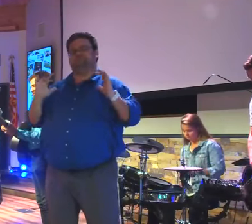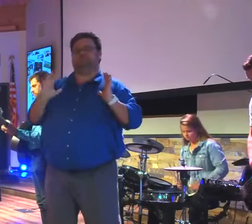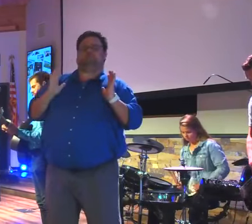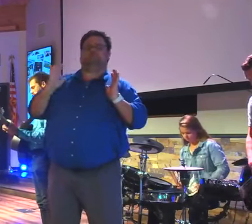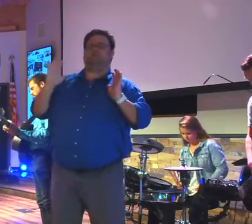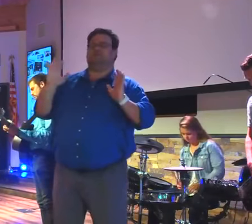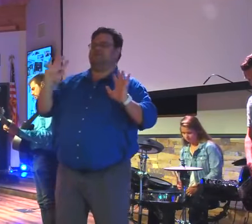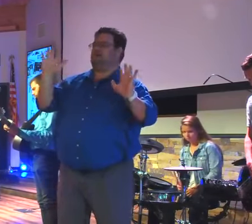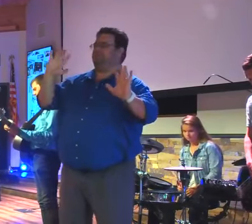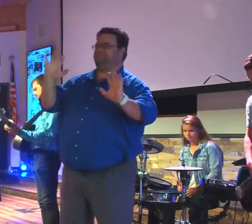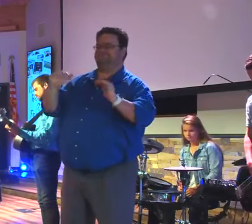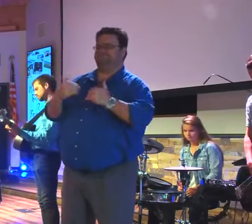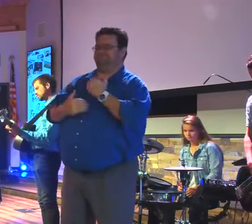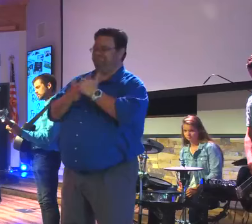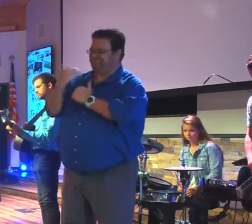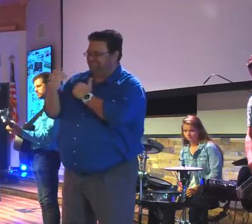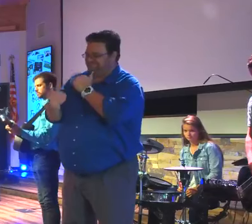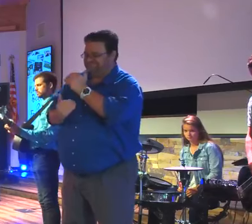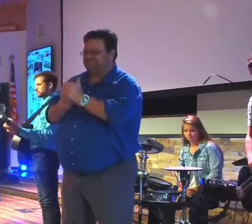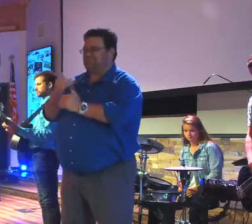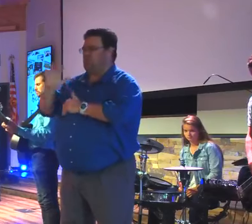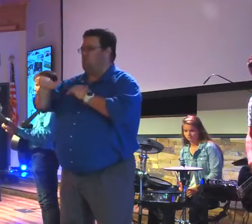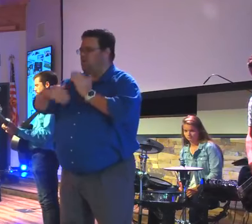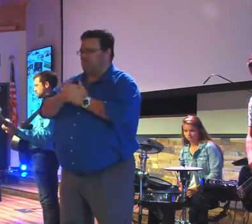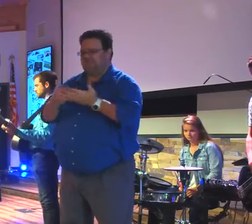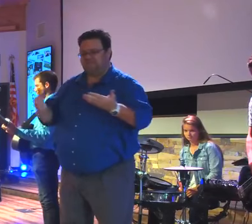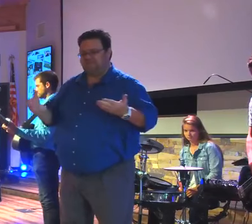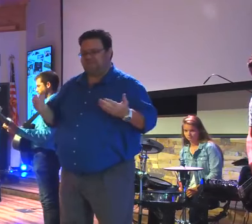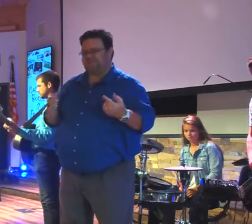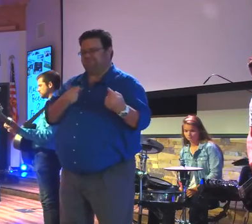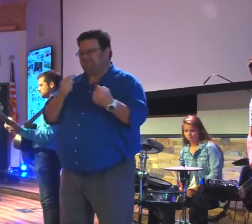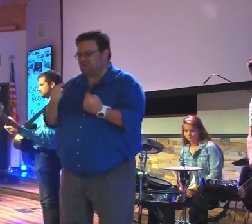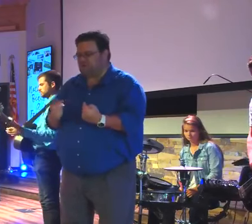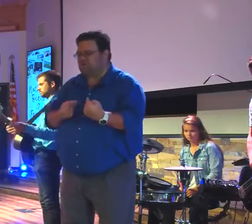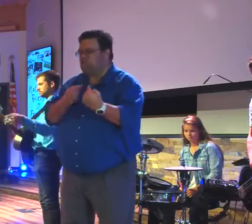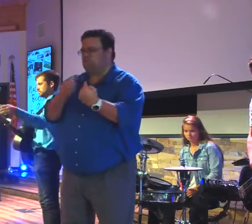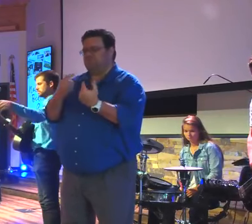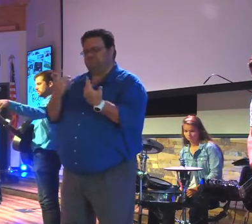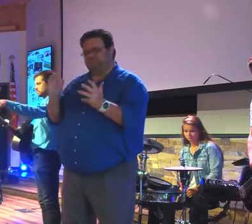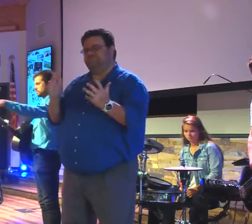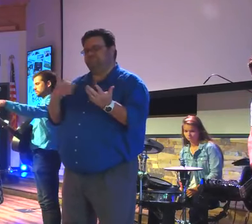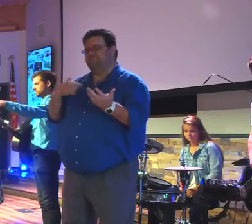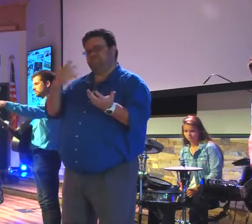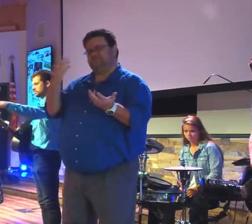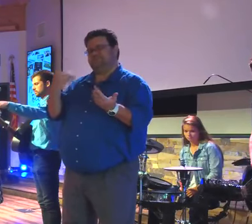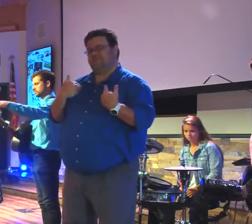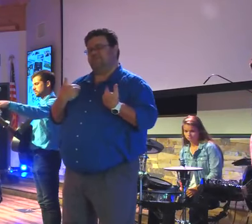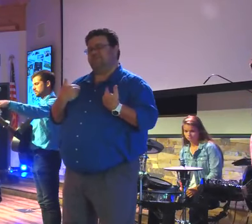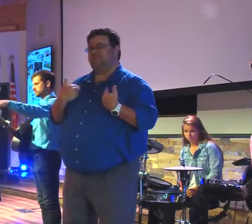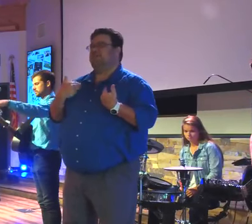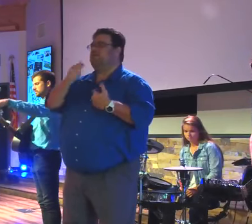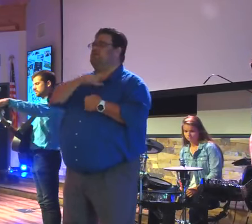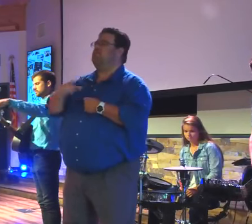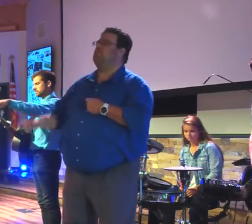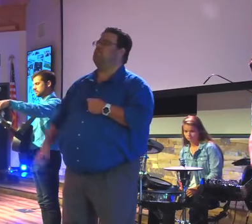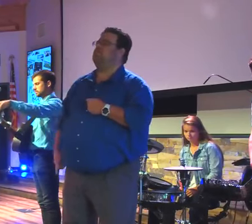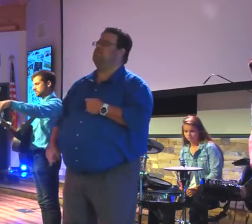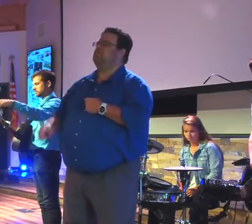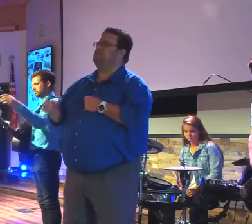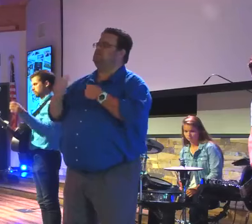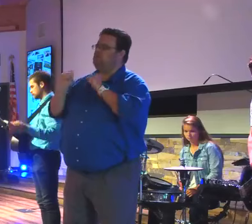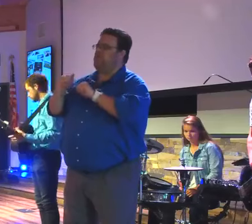all a work in progress, and we all got things in our life we're battling. But Lord, help us, Lord, to just try to be good